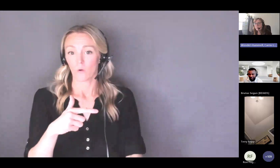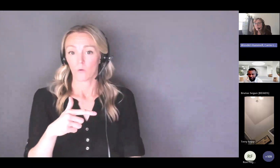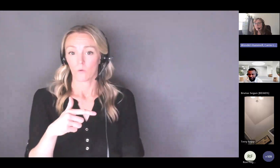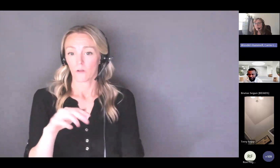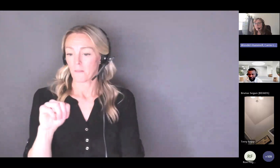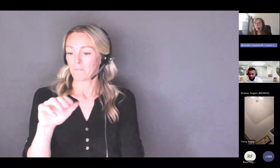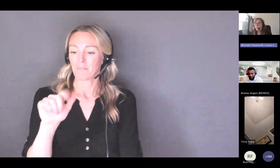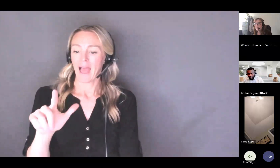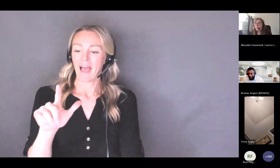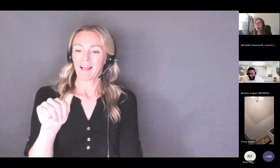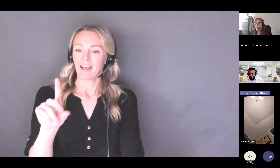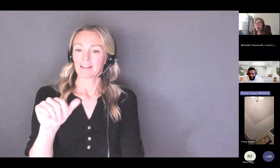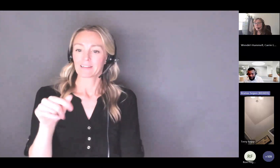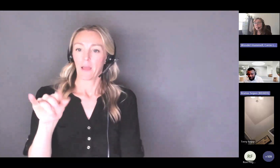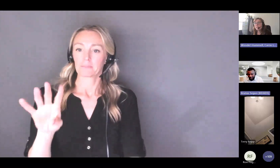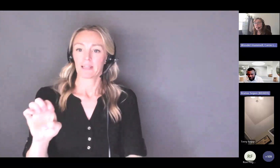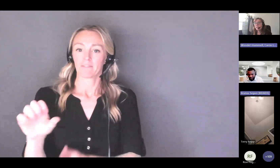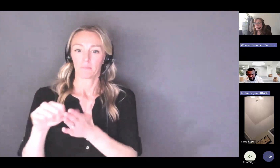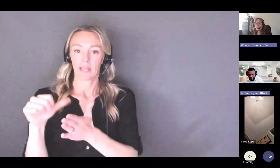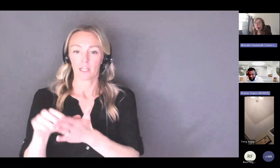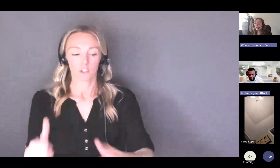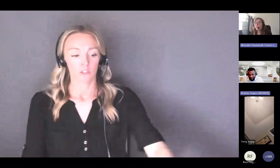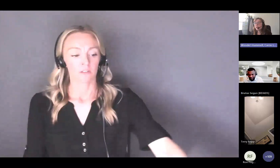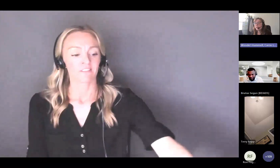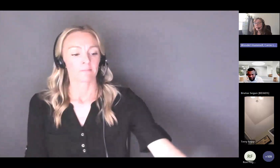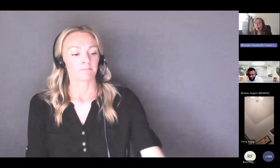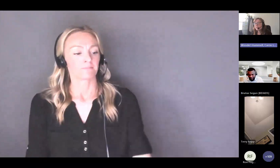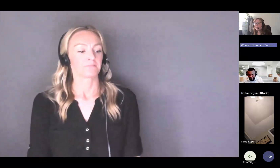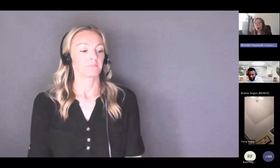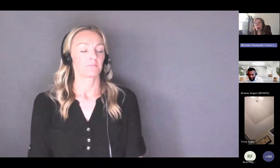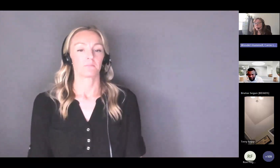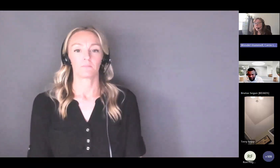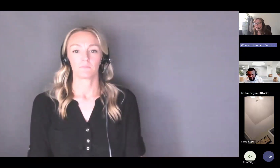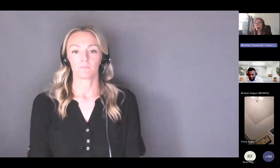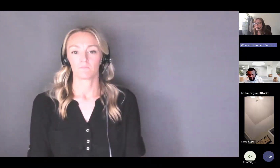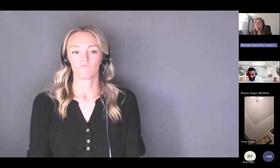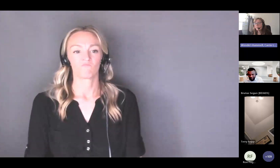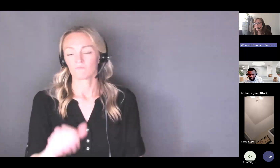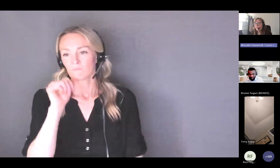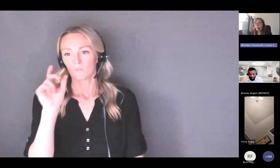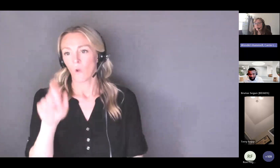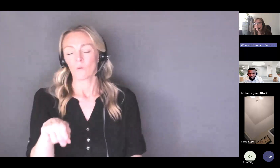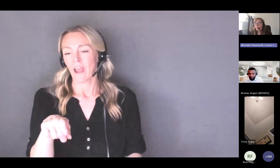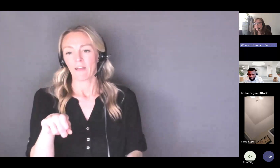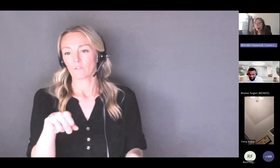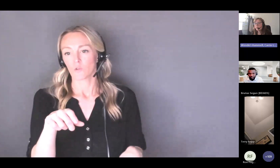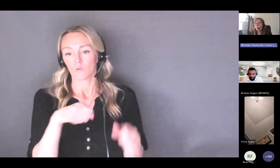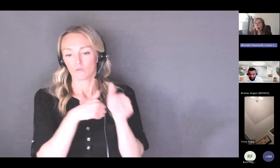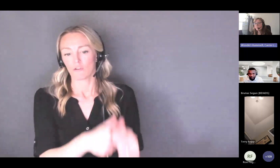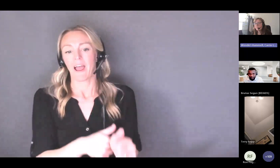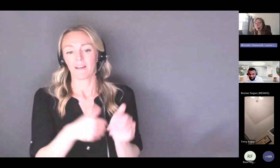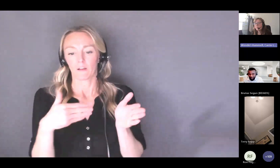page. But this is changing. You're no longer going to have to track frequency of behavior because the algorithm isn't